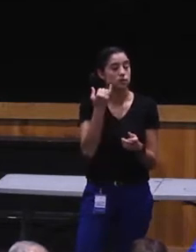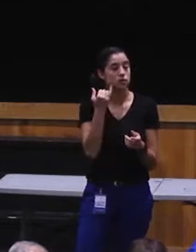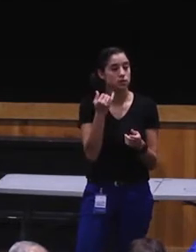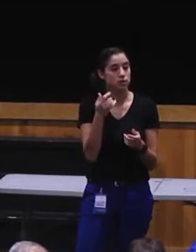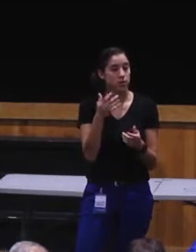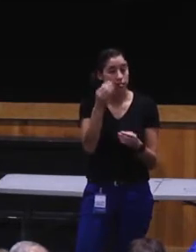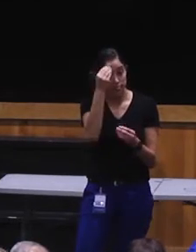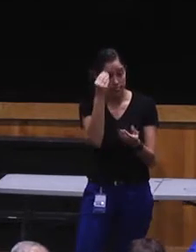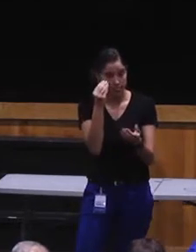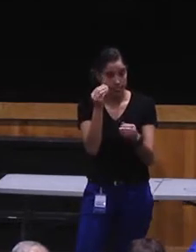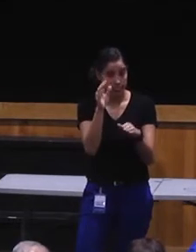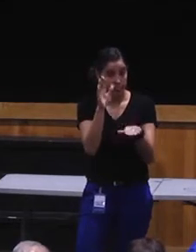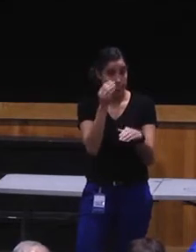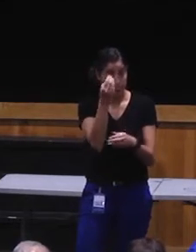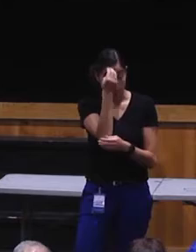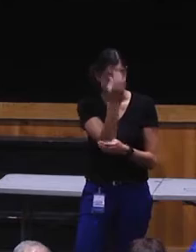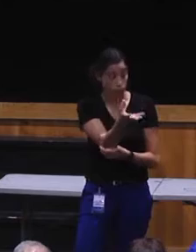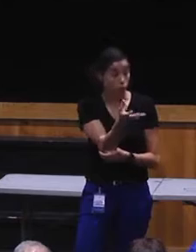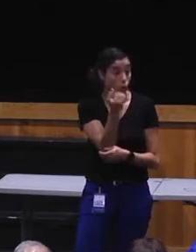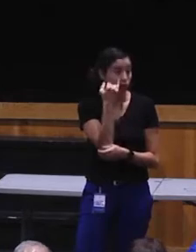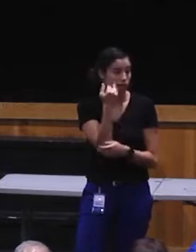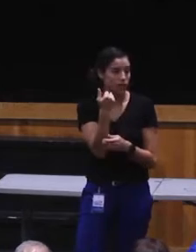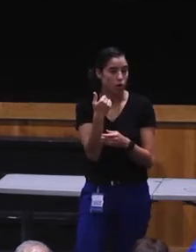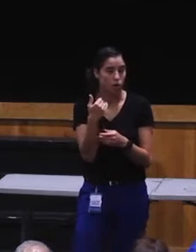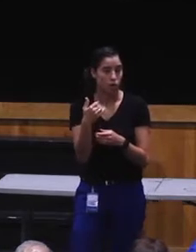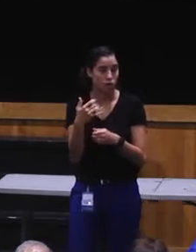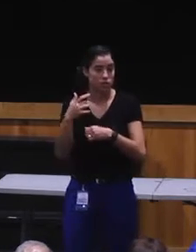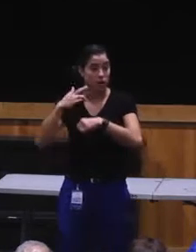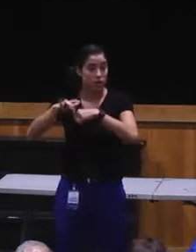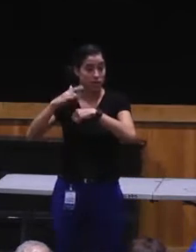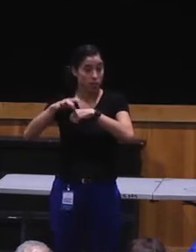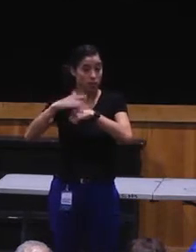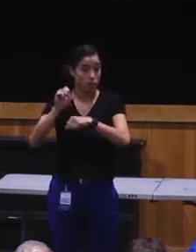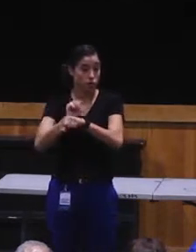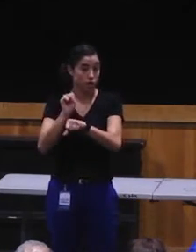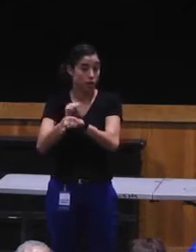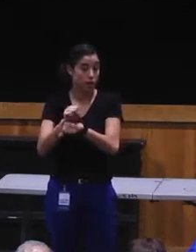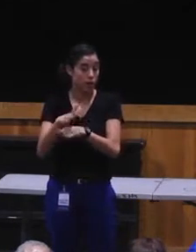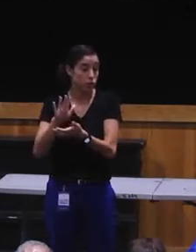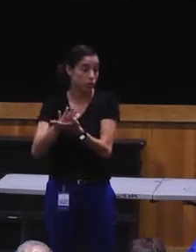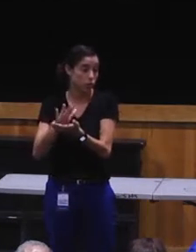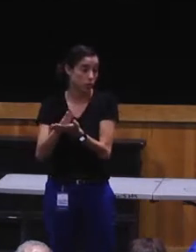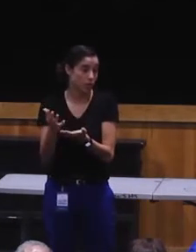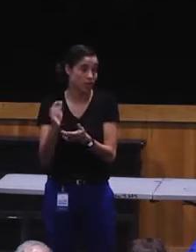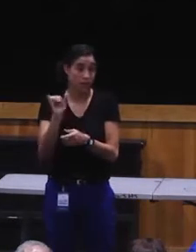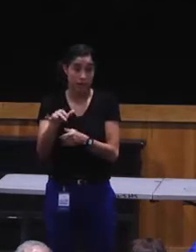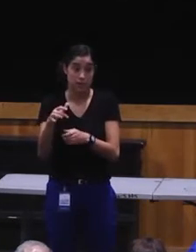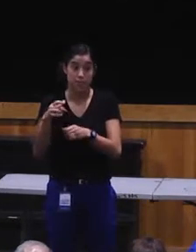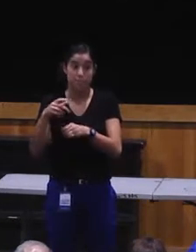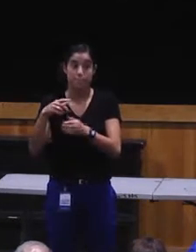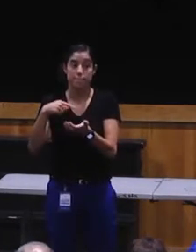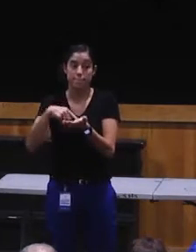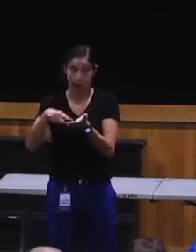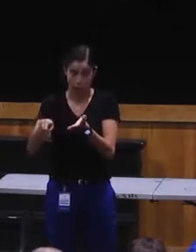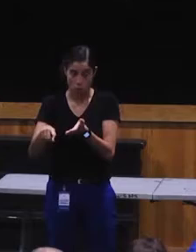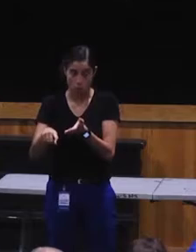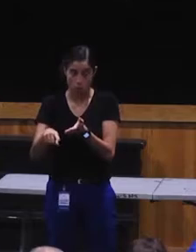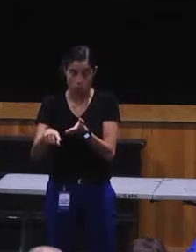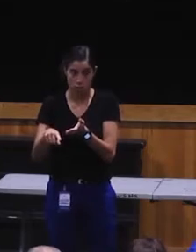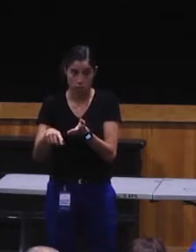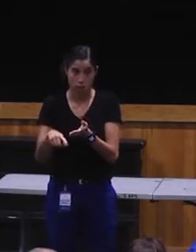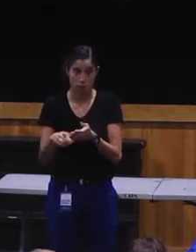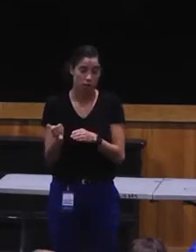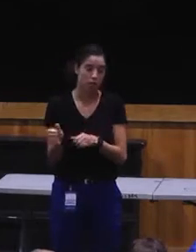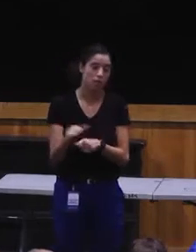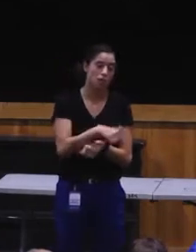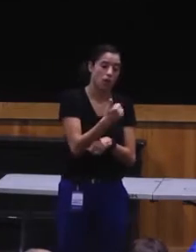listen, there is a job available at such and such school that you are going to. So that is a paid one. Other than that, the free service is the phone call and